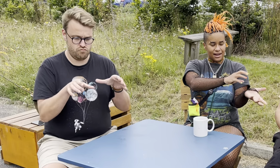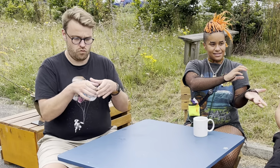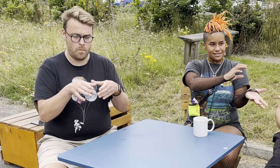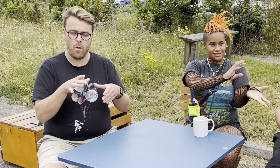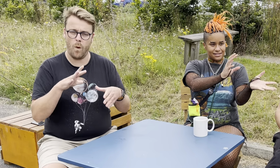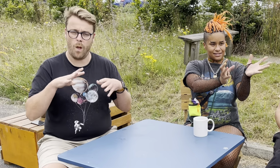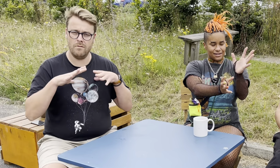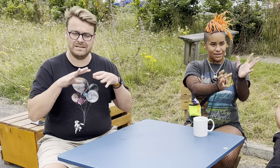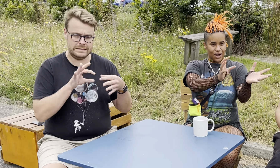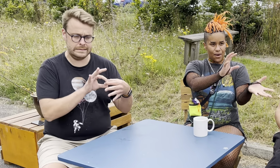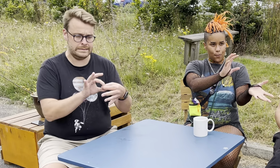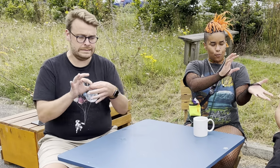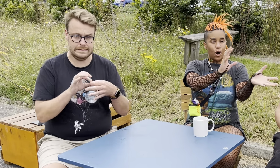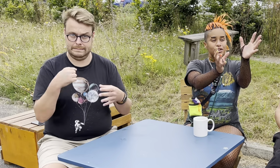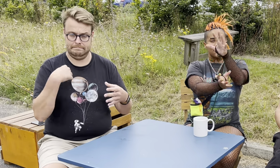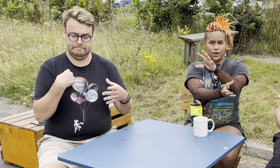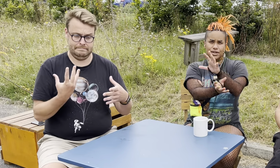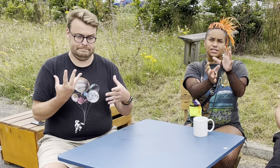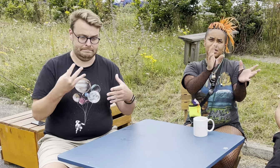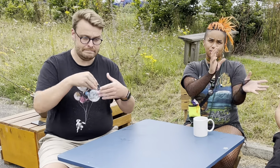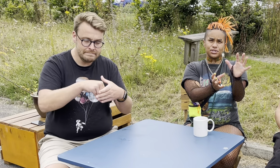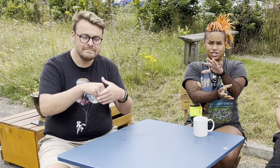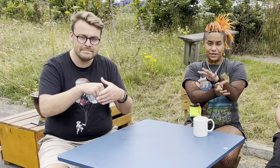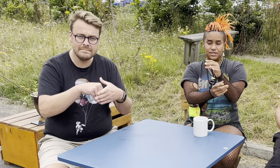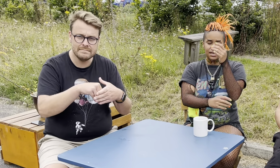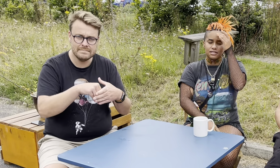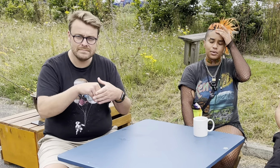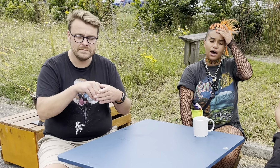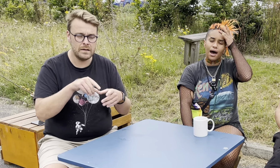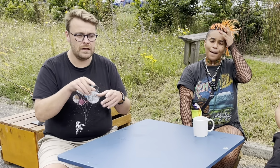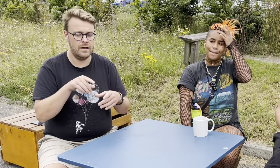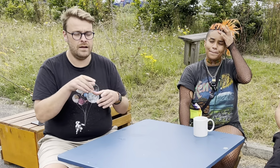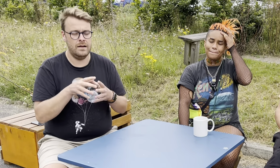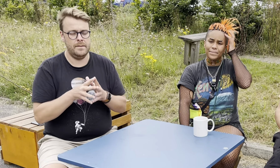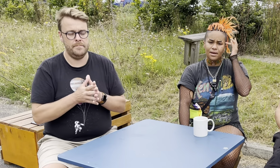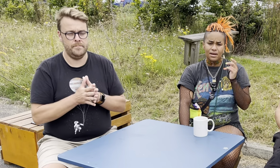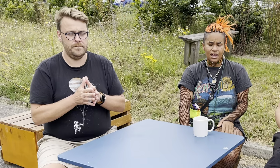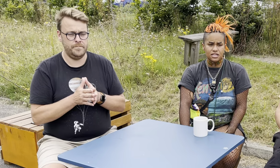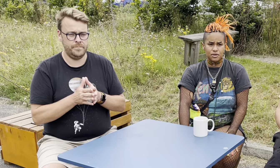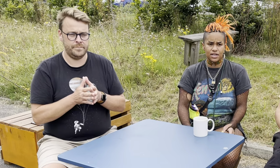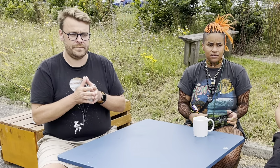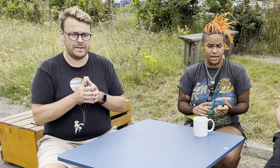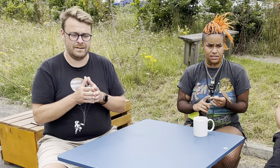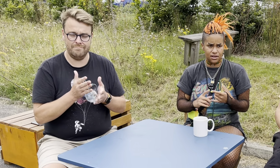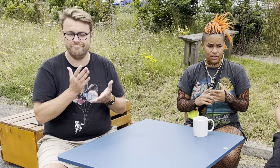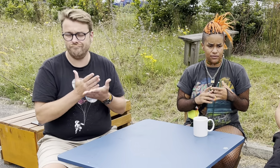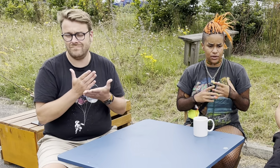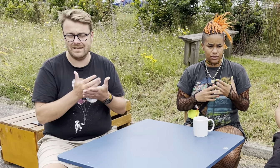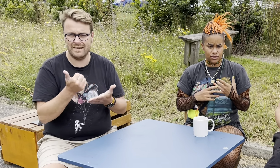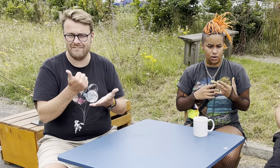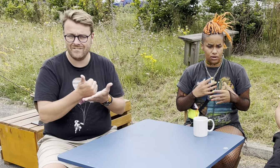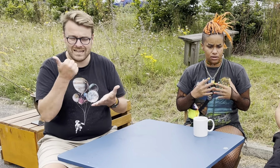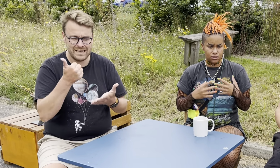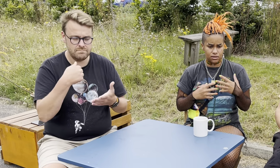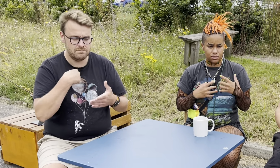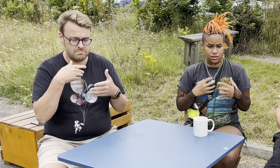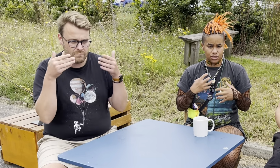and whilst the focus has also shifted, but yeah, it's been really great to kind of focus on the